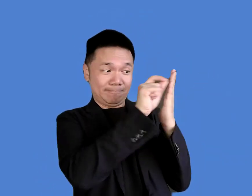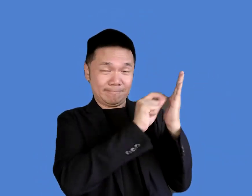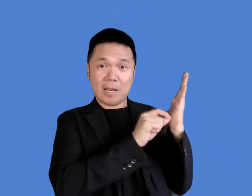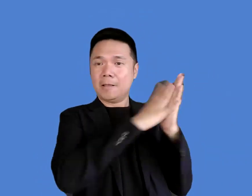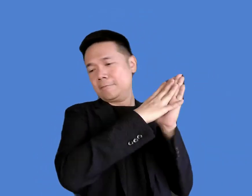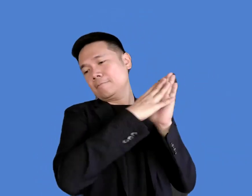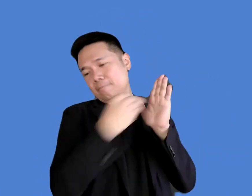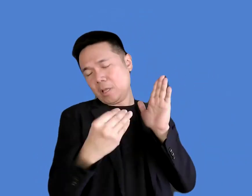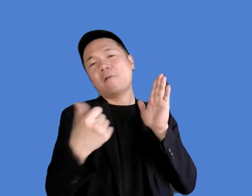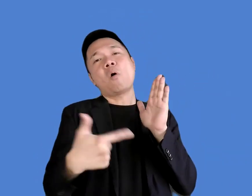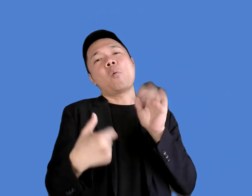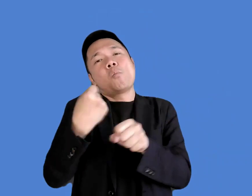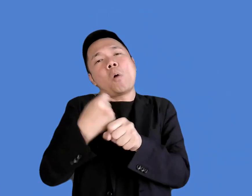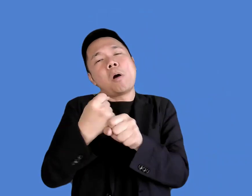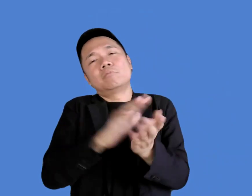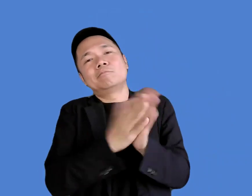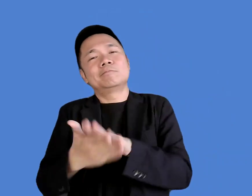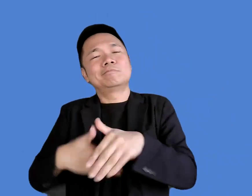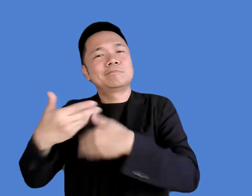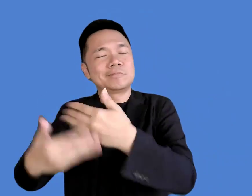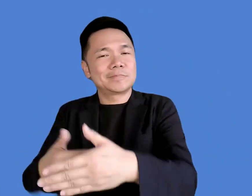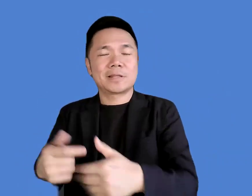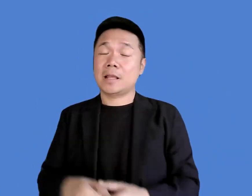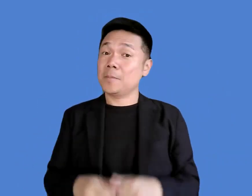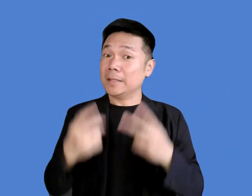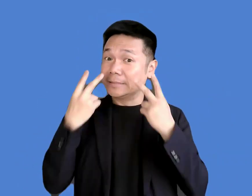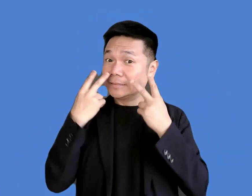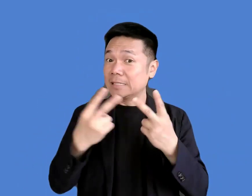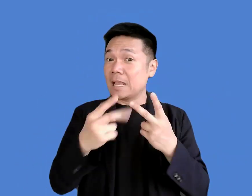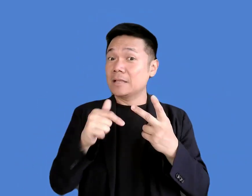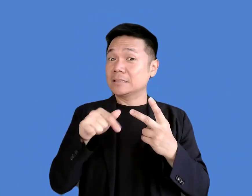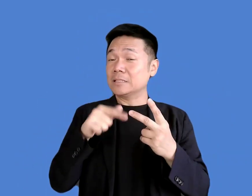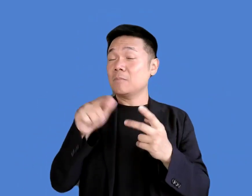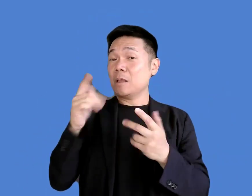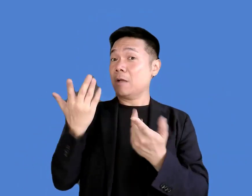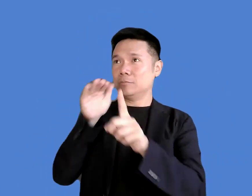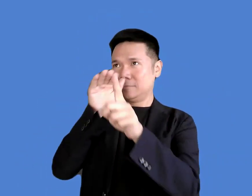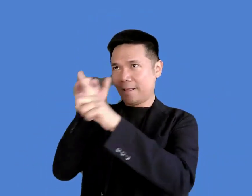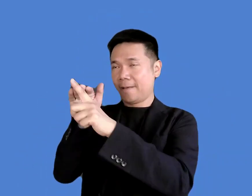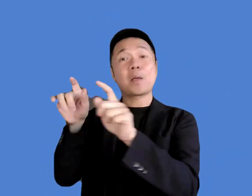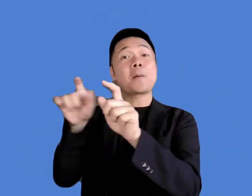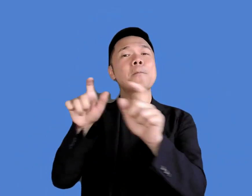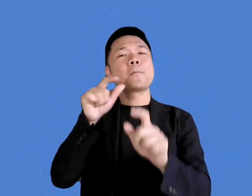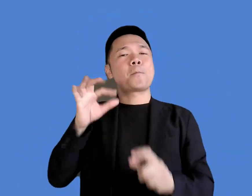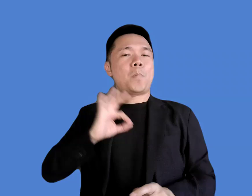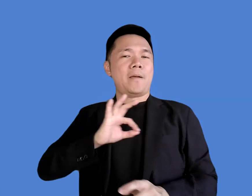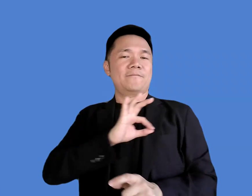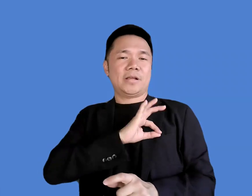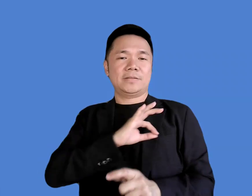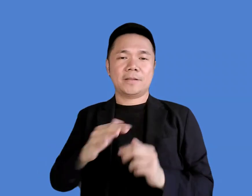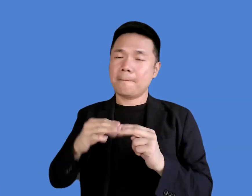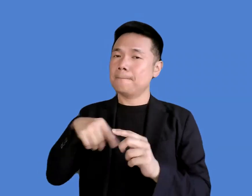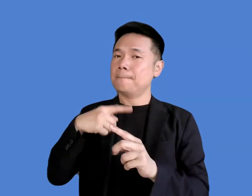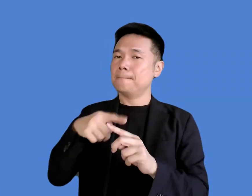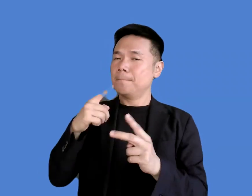Lab, we really seek to leverage the innovation capabilities of the private sector to make further